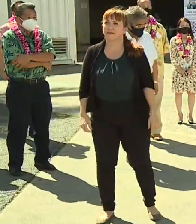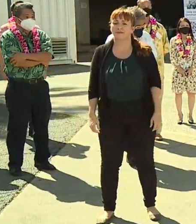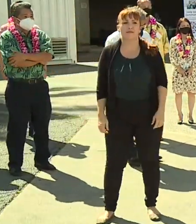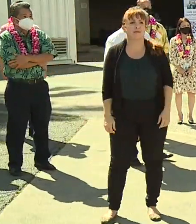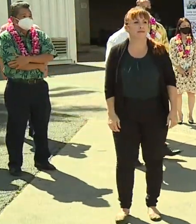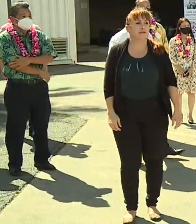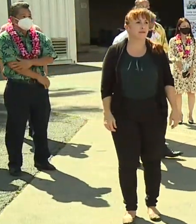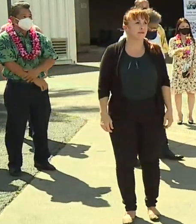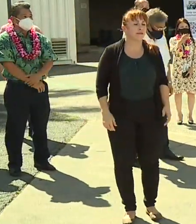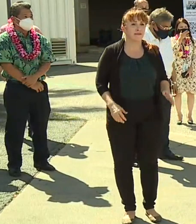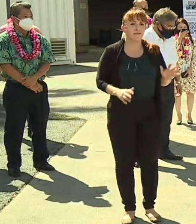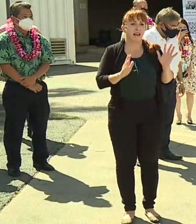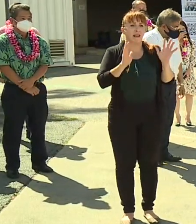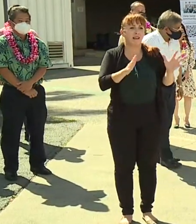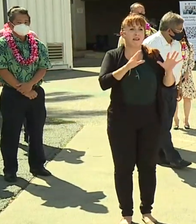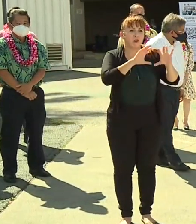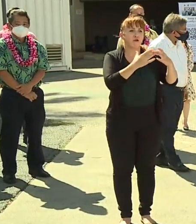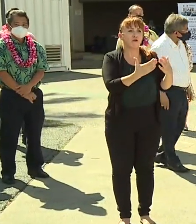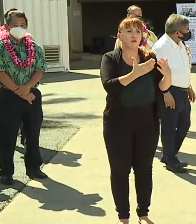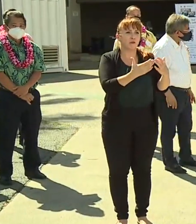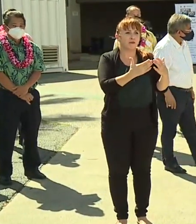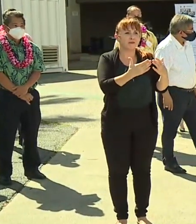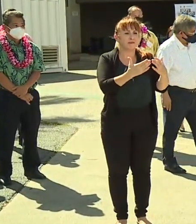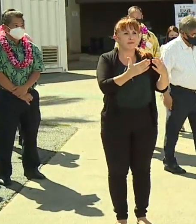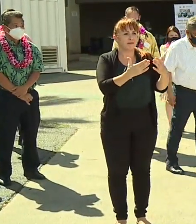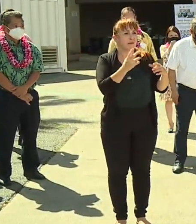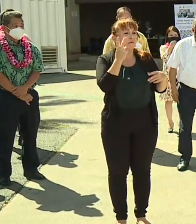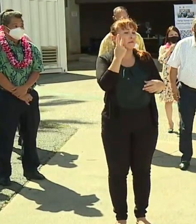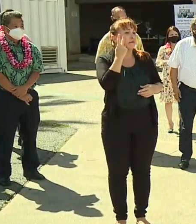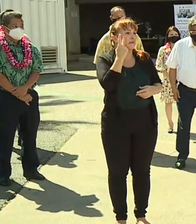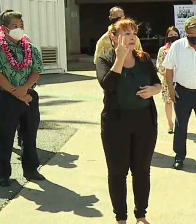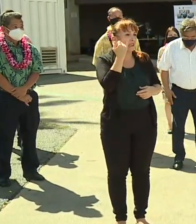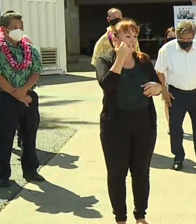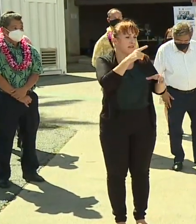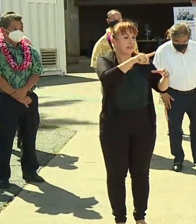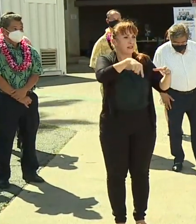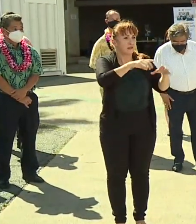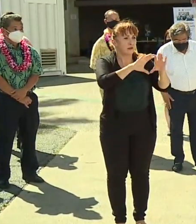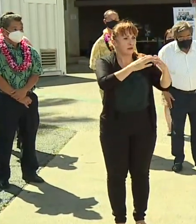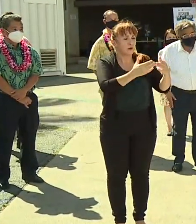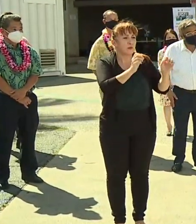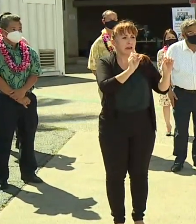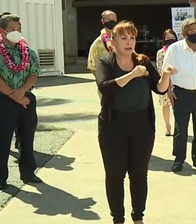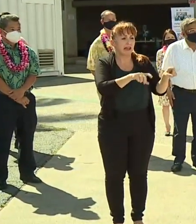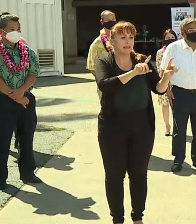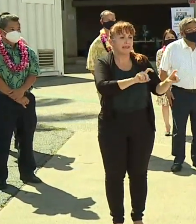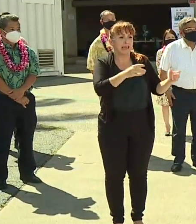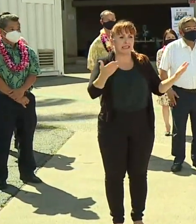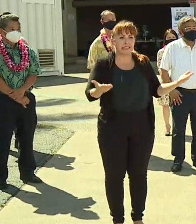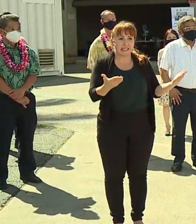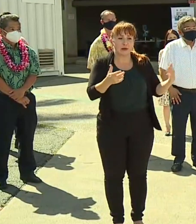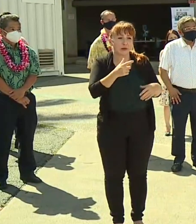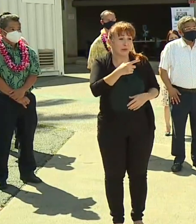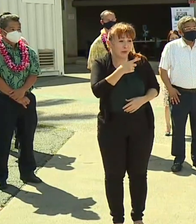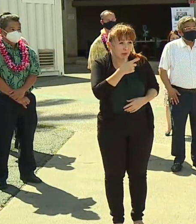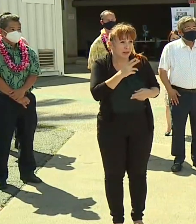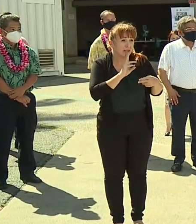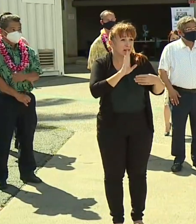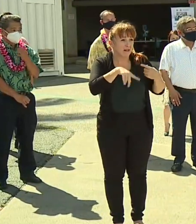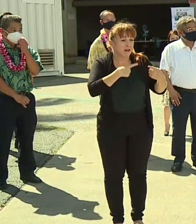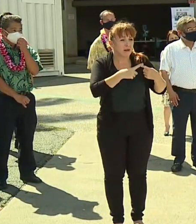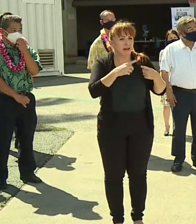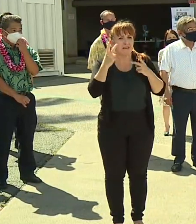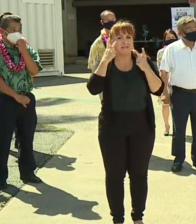I did leave out another group that we want to see if they can also have tests done out here, and that is